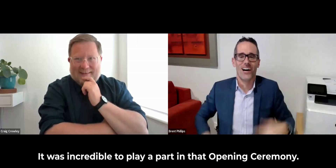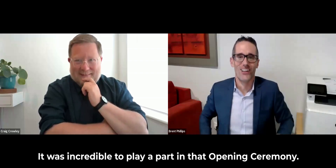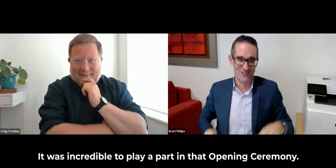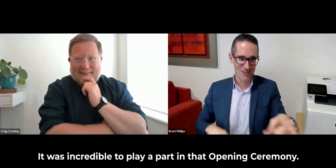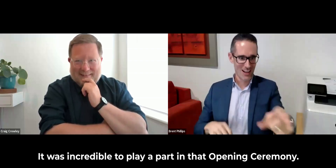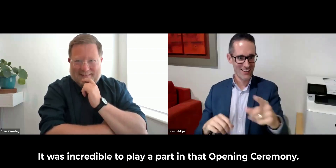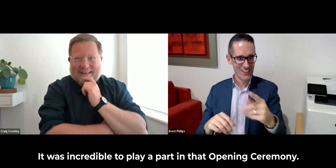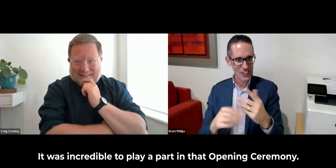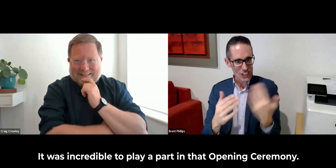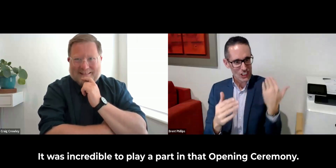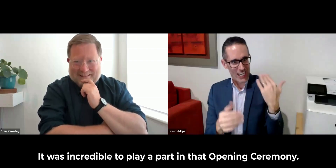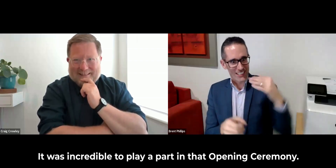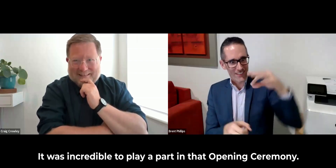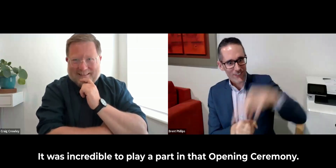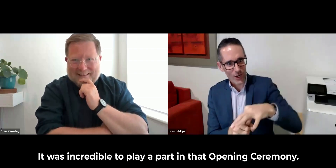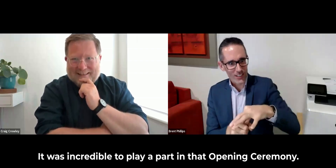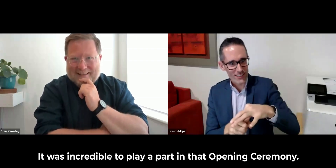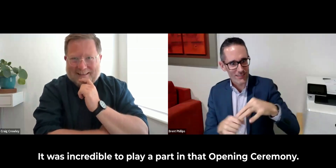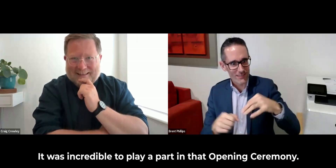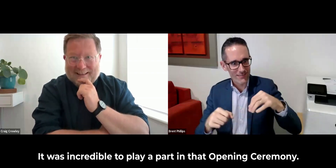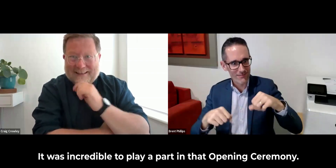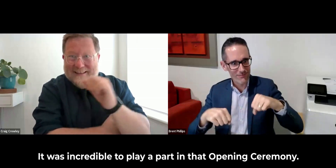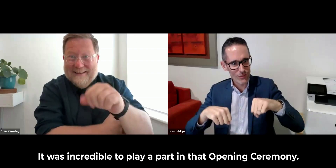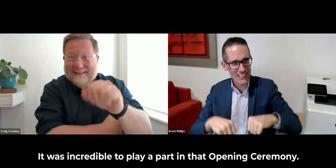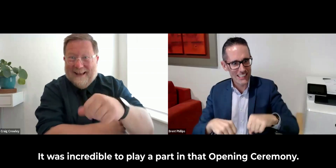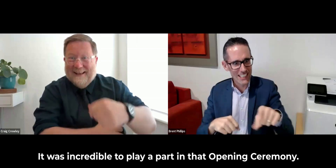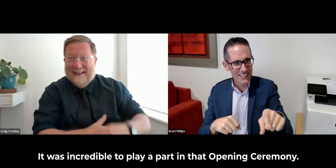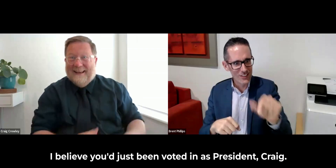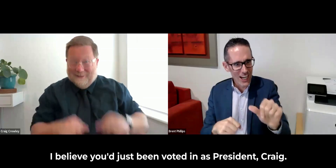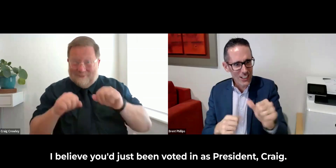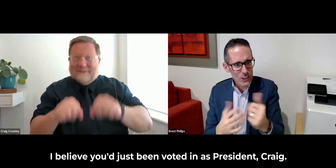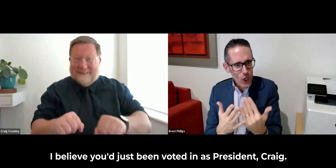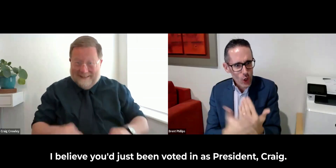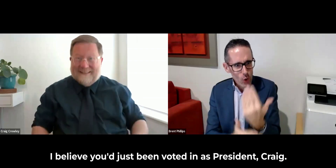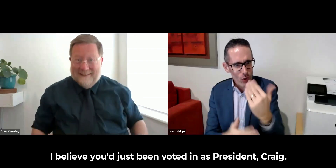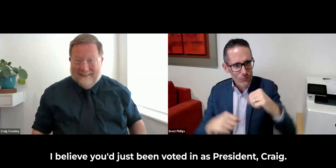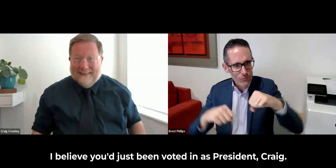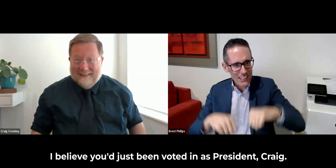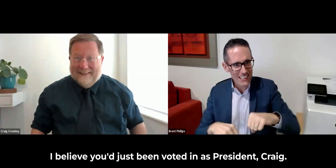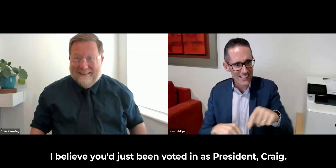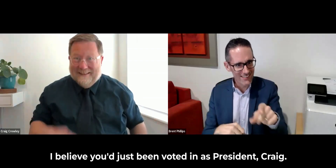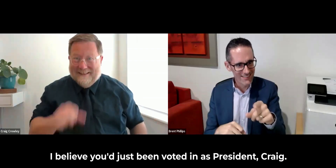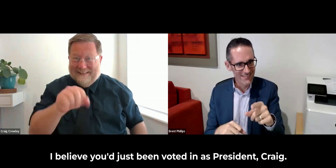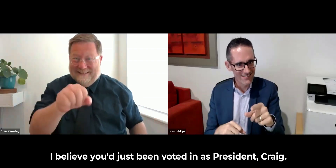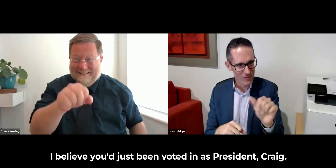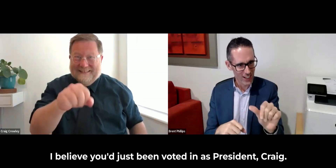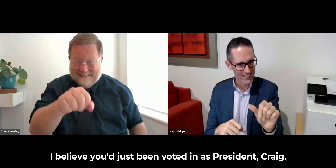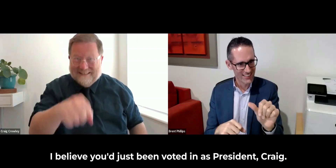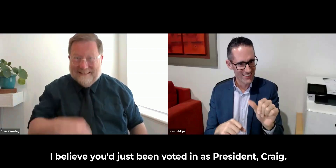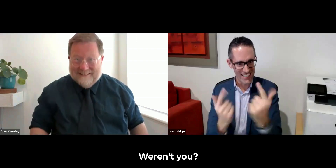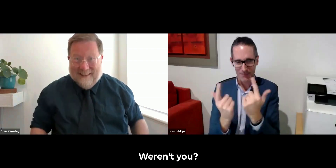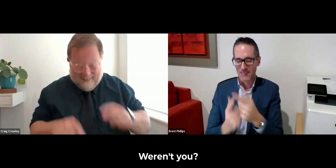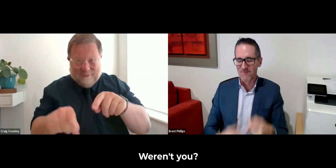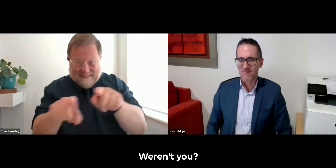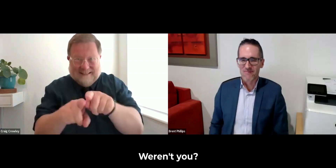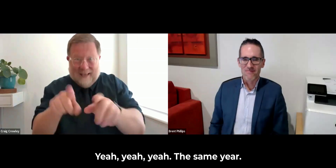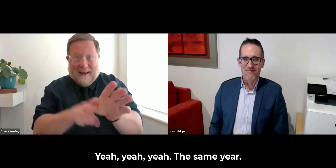was incredible to play a part in that opening ceremony. I believe you've just been voted in as president, Craig, were you?